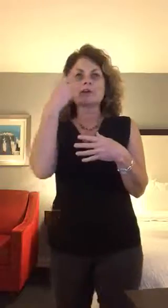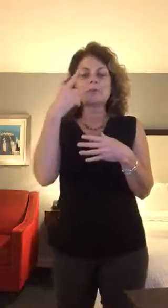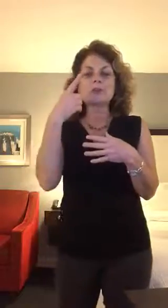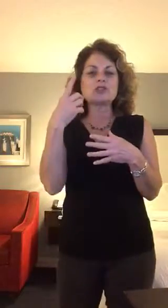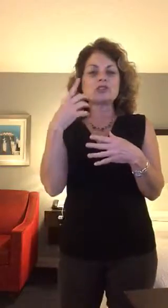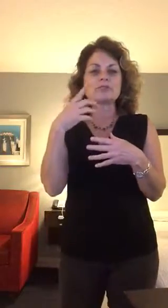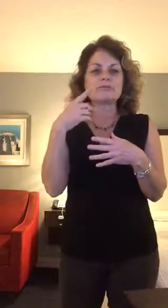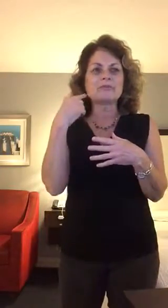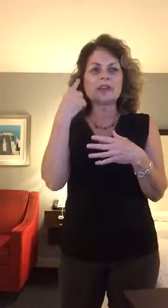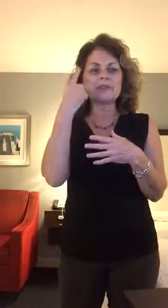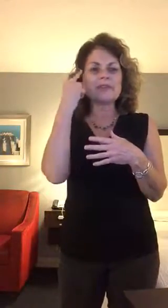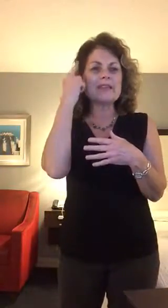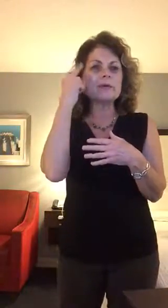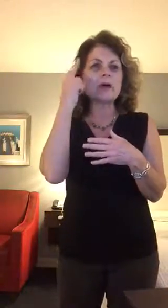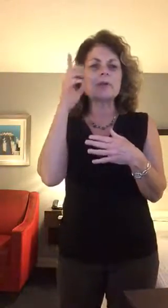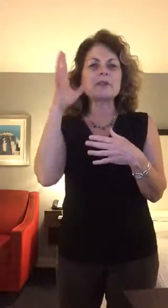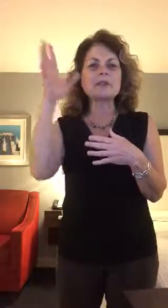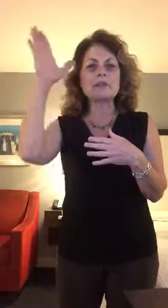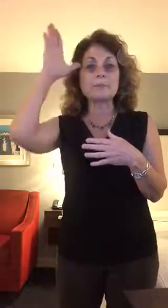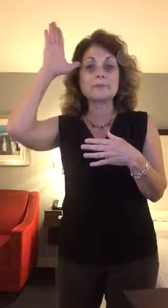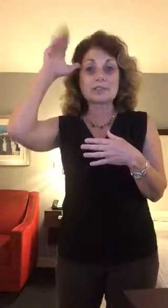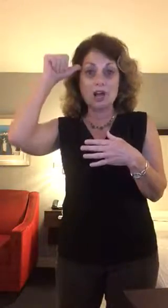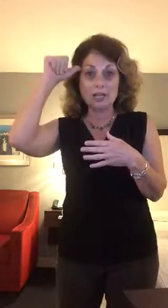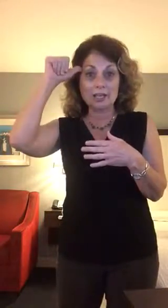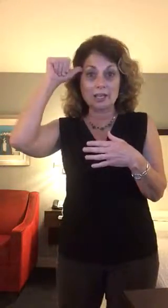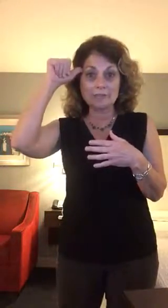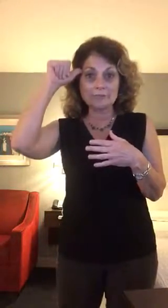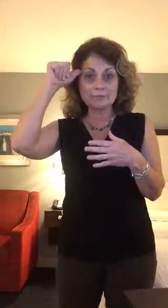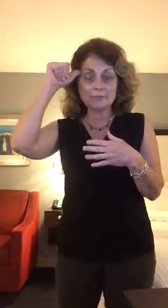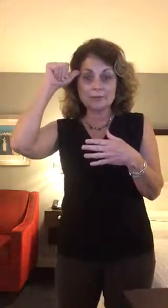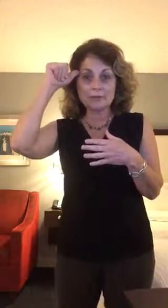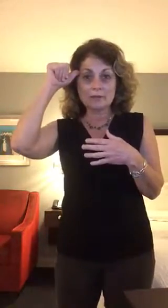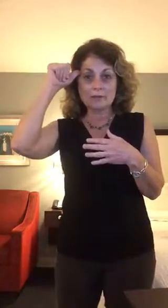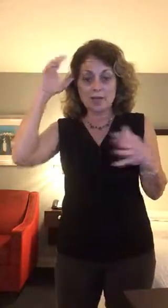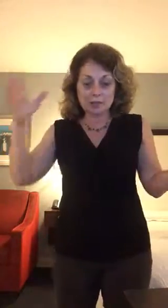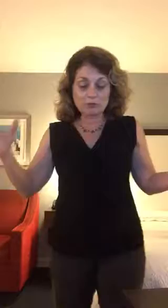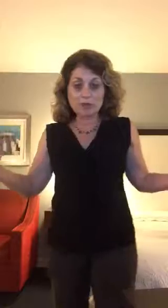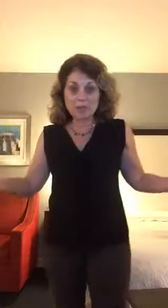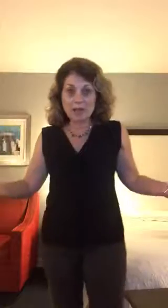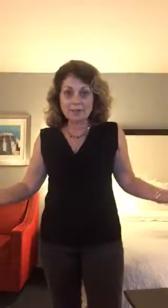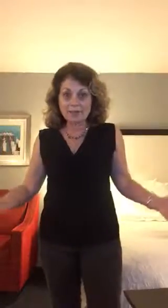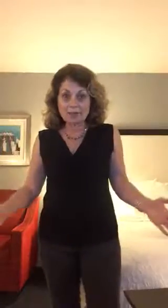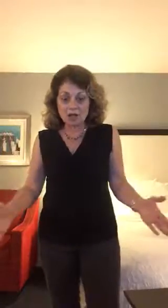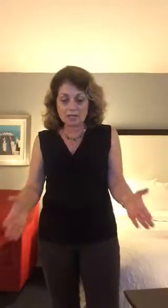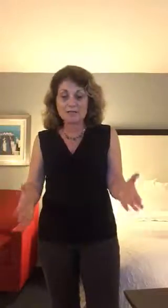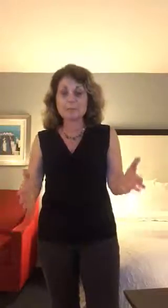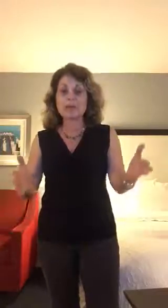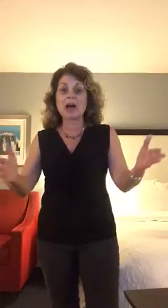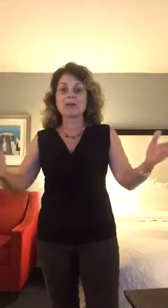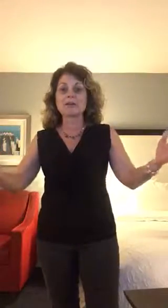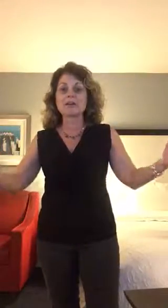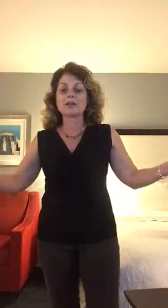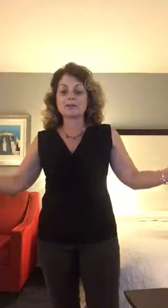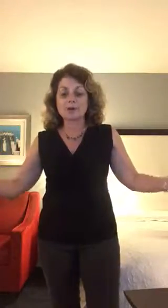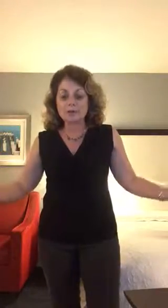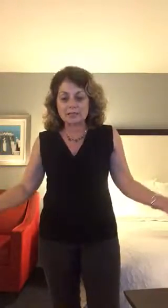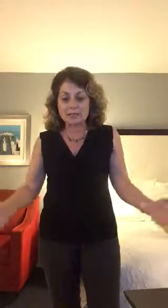always think about this donkey, and I'm right behind the donkey's butt, and I'm going,